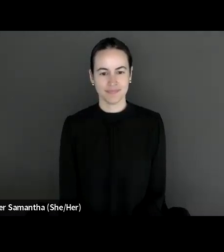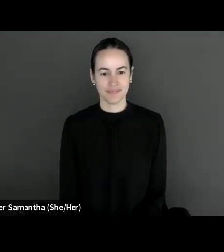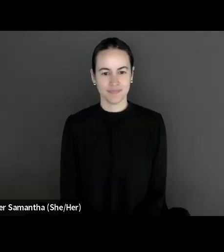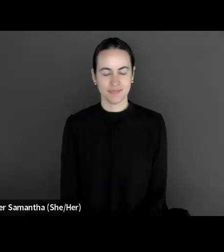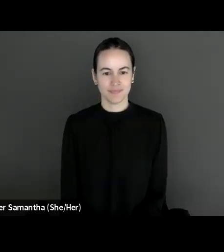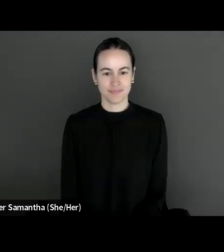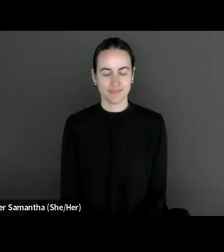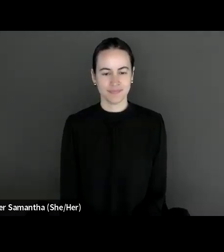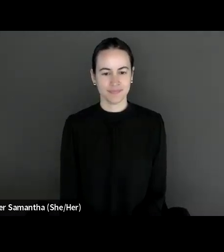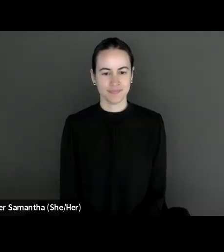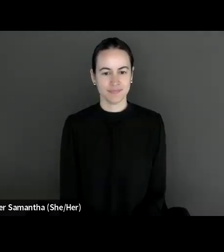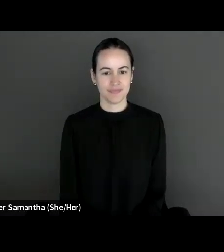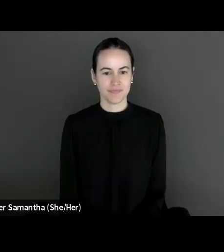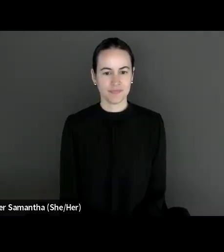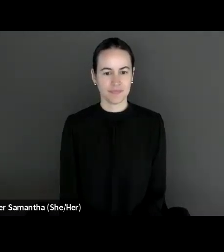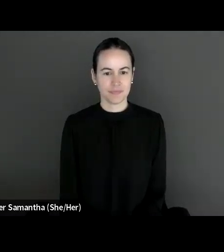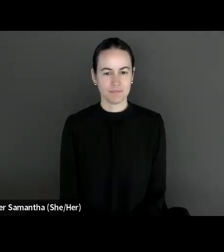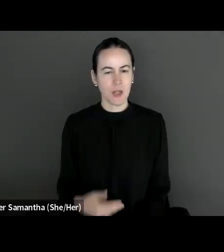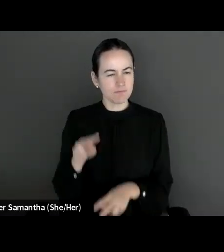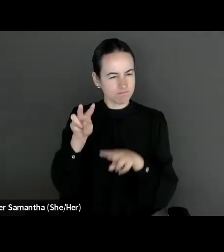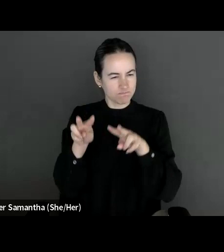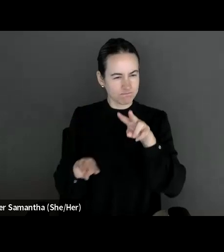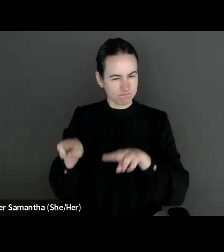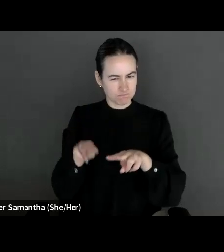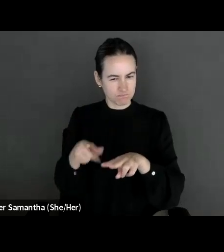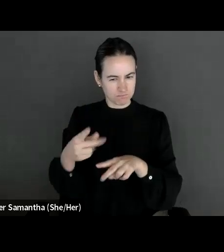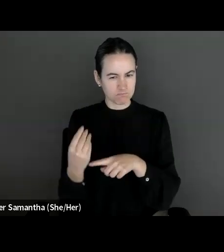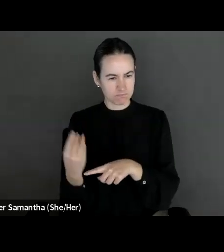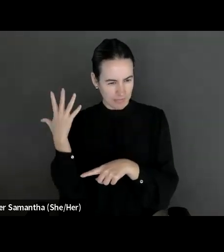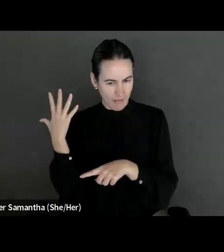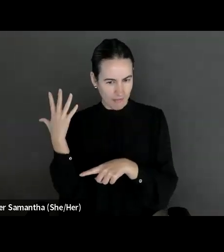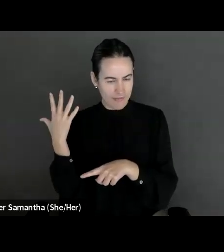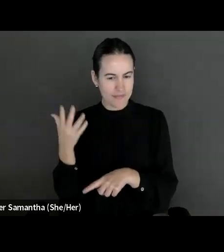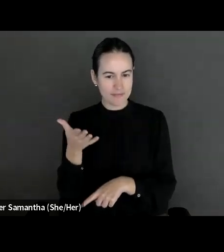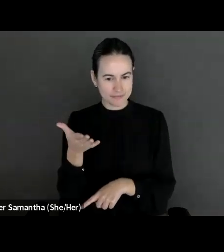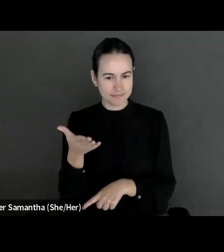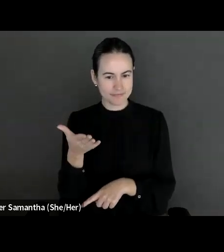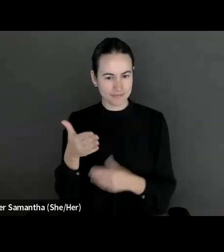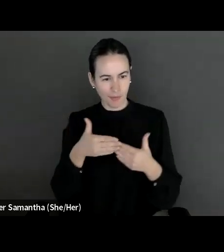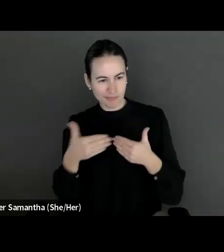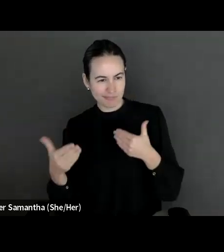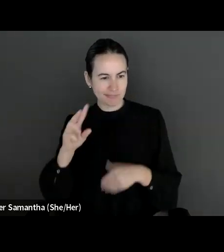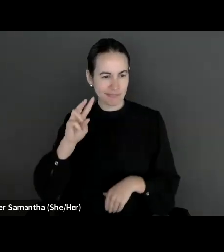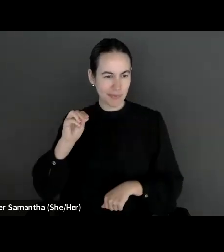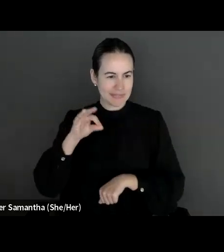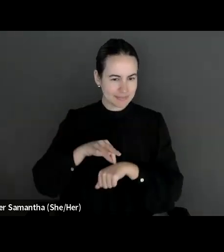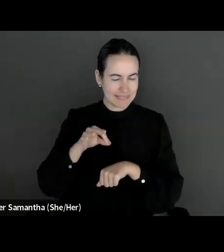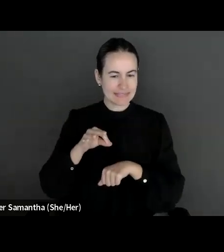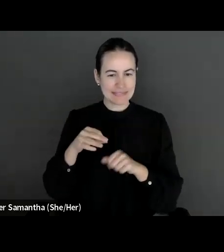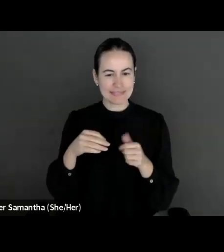So you might have a look at the slides yourself. Those are the issues we are going to talk about the next 20 minutes.